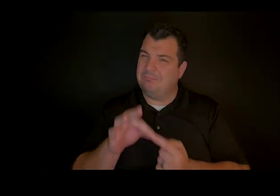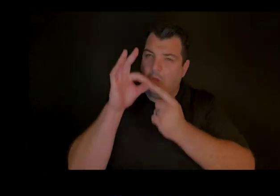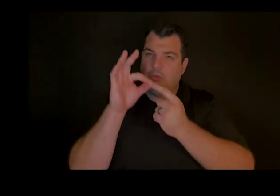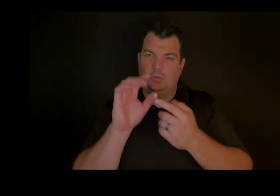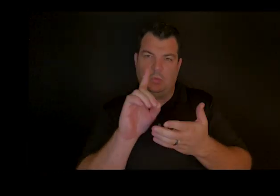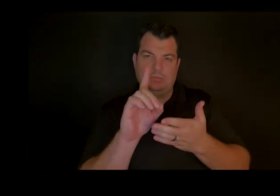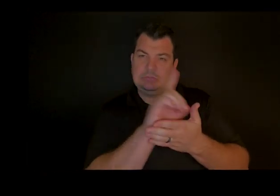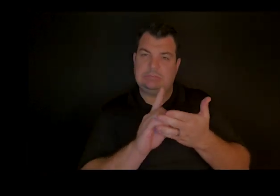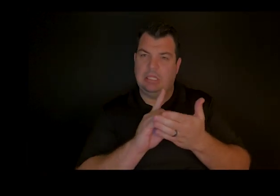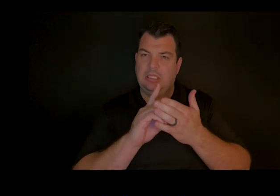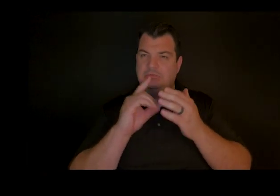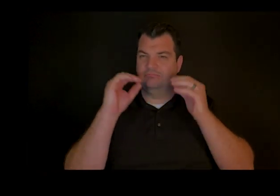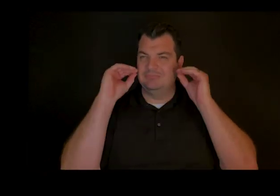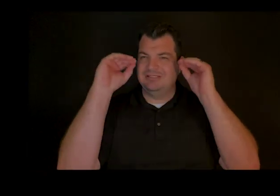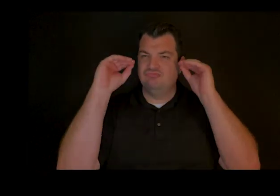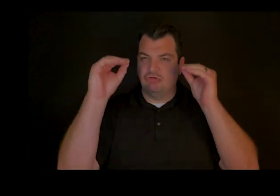Specially designed instruction might be needed.